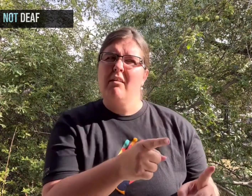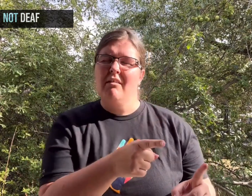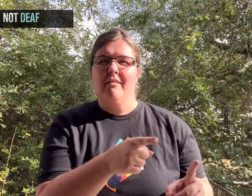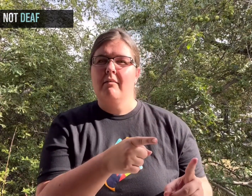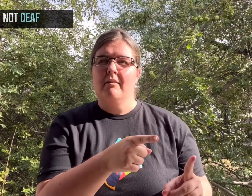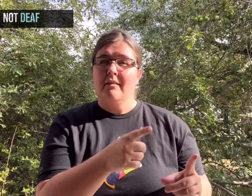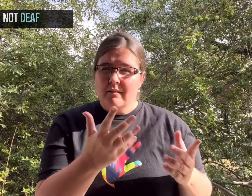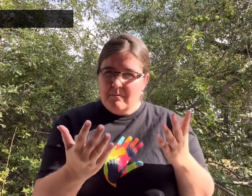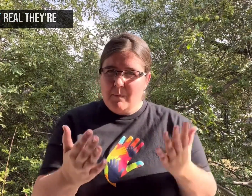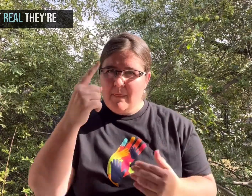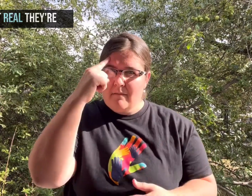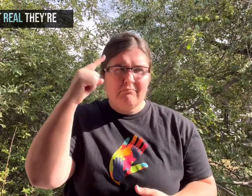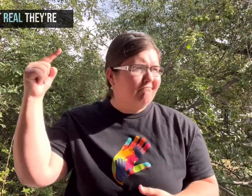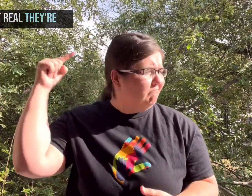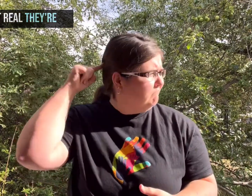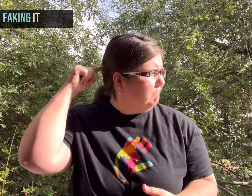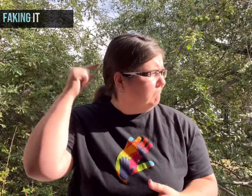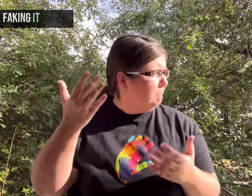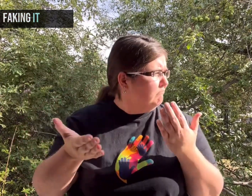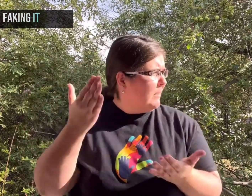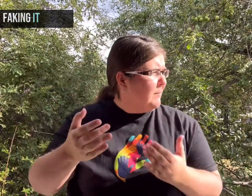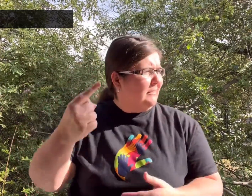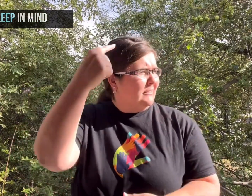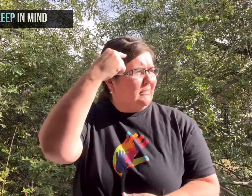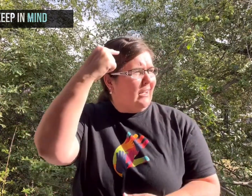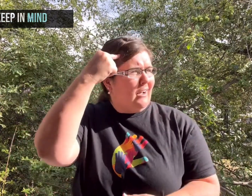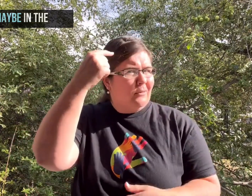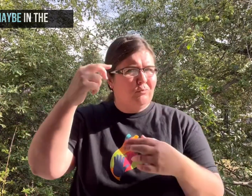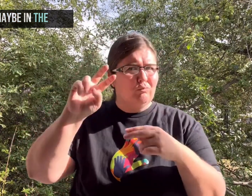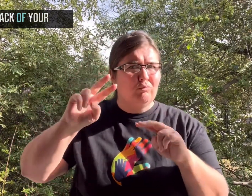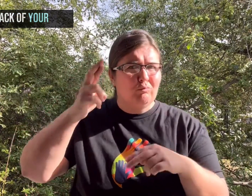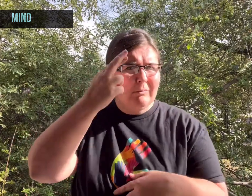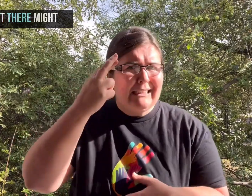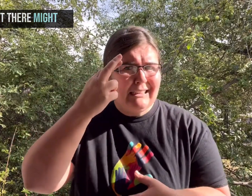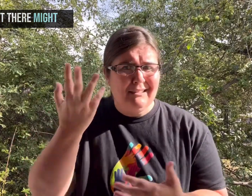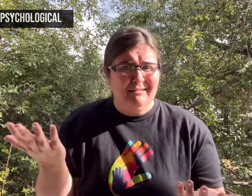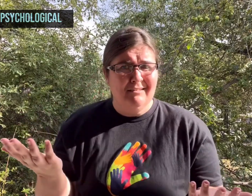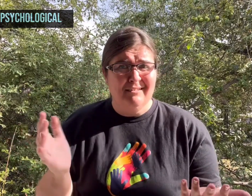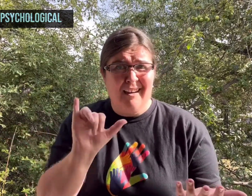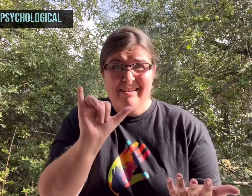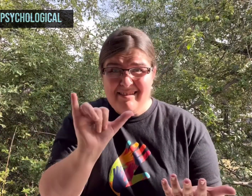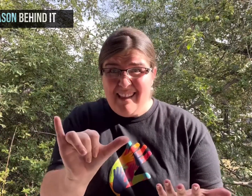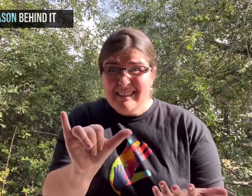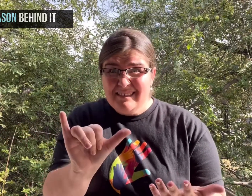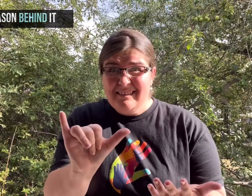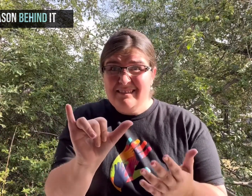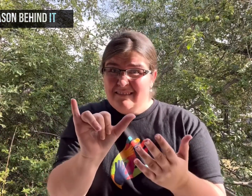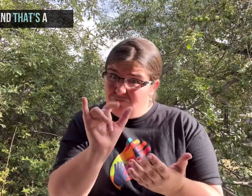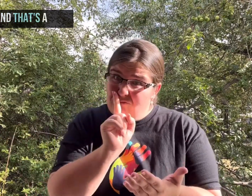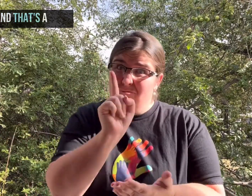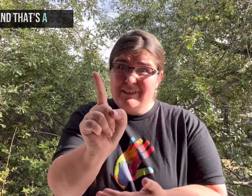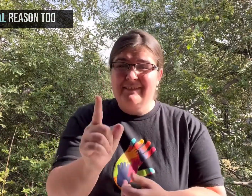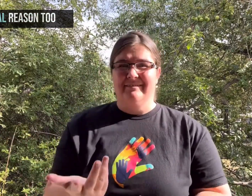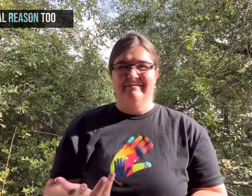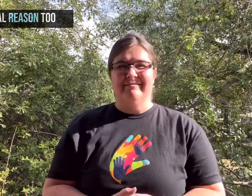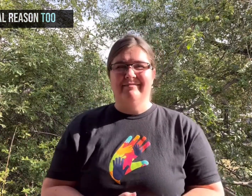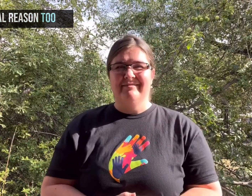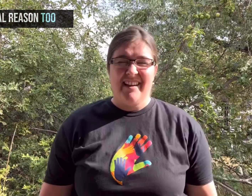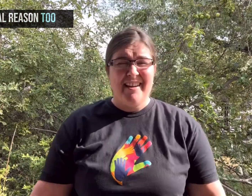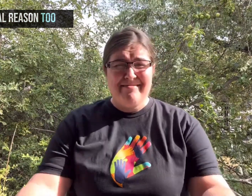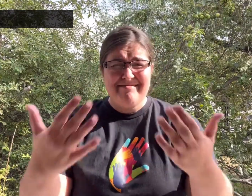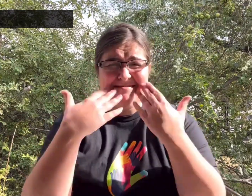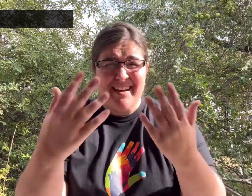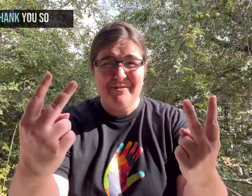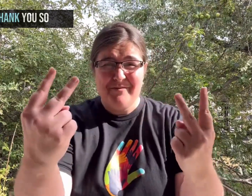is not deaf, not real, they're faking it, keep in mind, maybe in the back of your mind, that there might be a psychological reason behind it, and that's a real reason